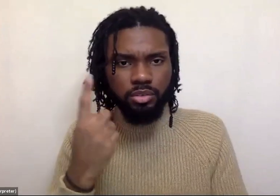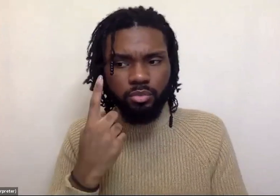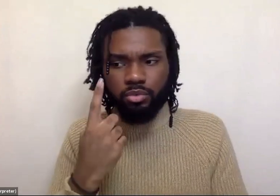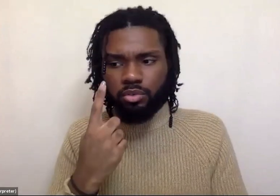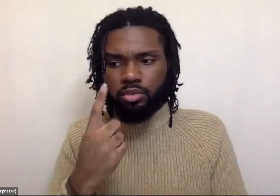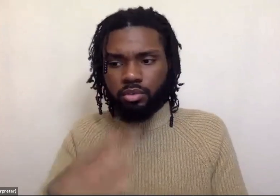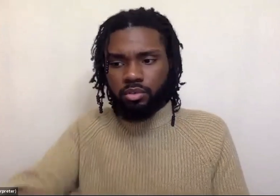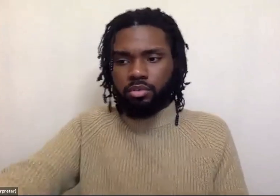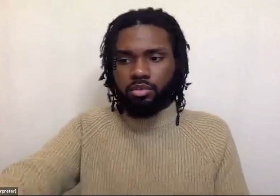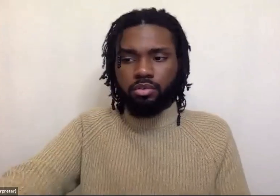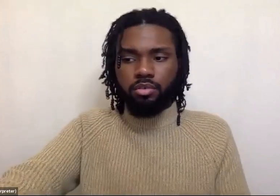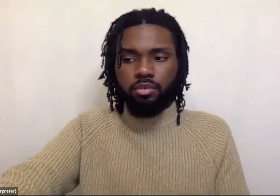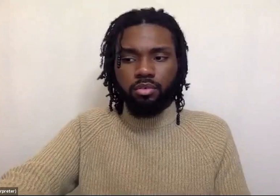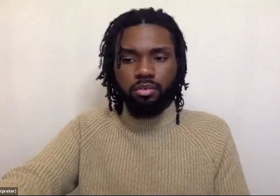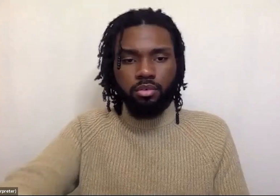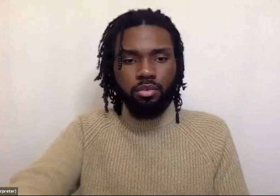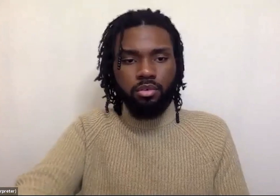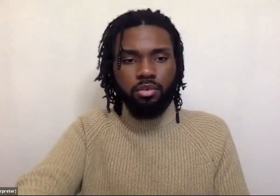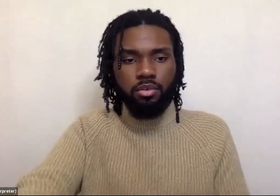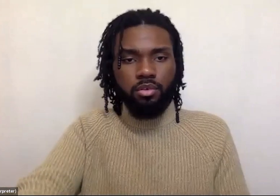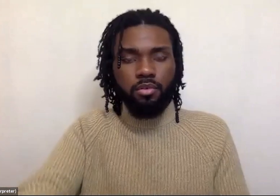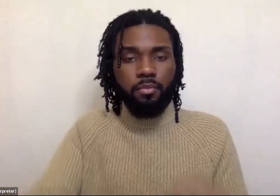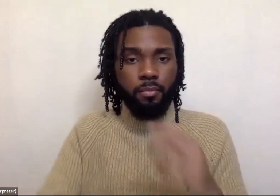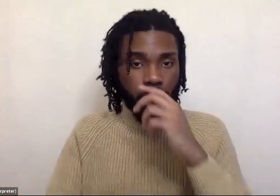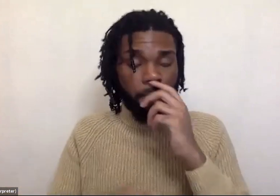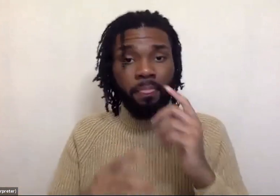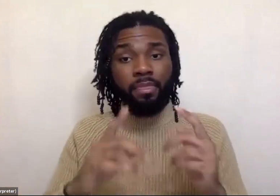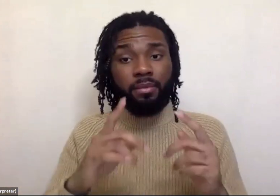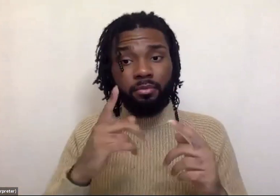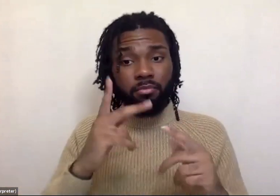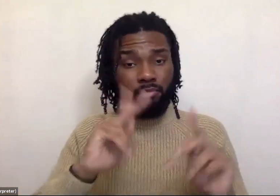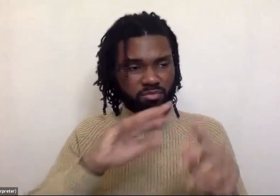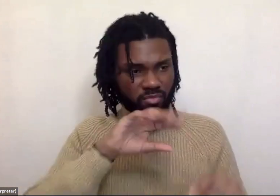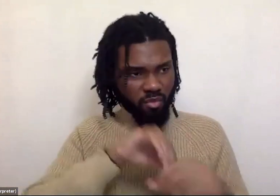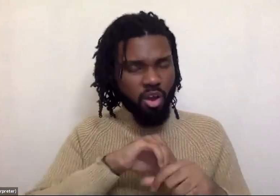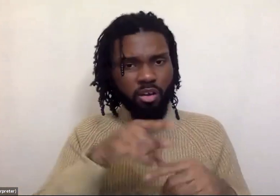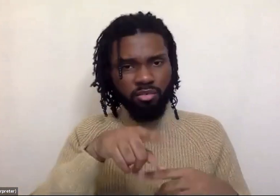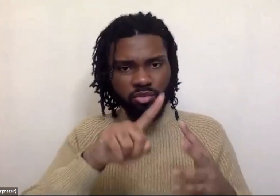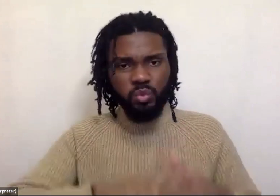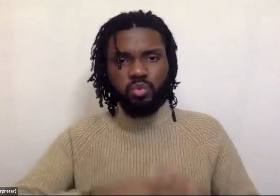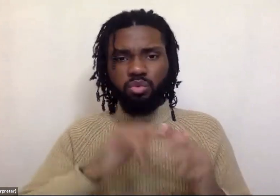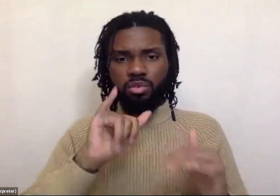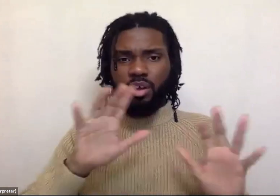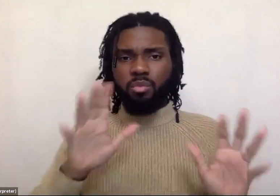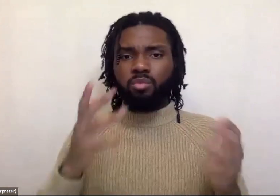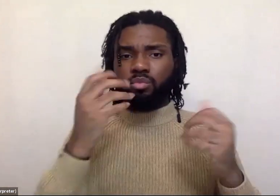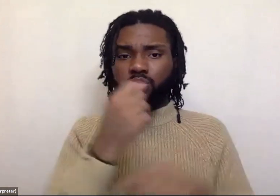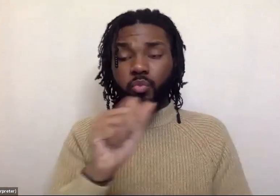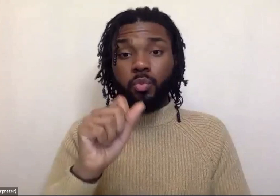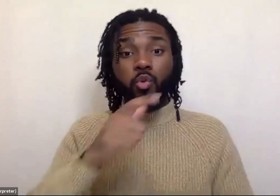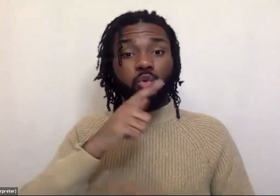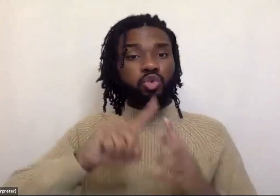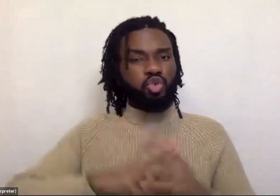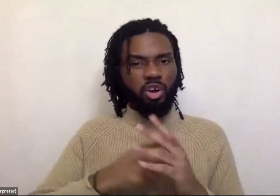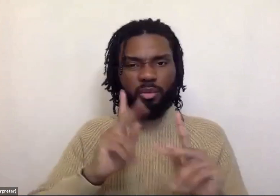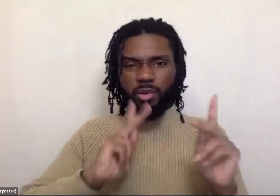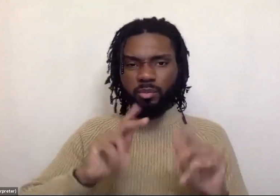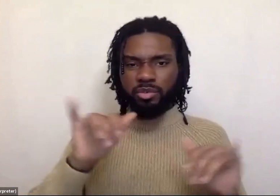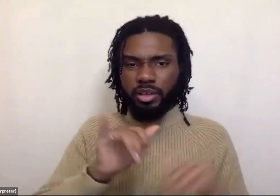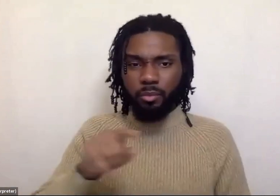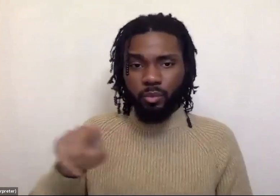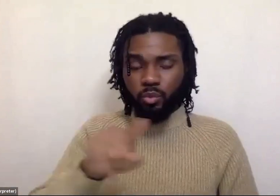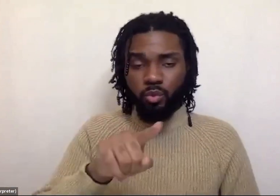Okay, but who made and continue the movement. If you don't know it's people just like you who did this, then you don't know you can do